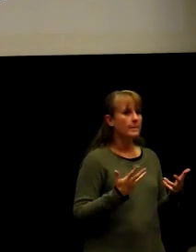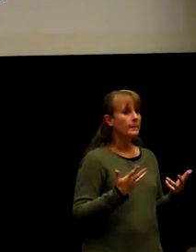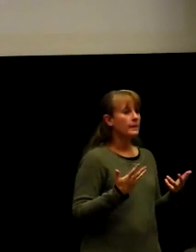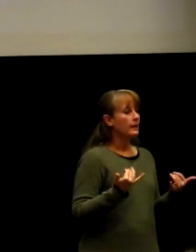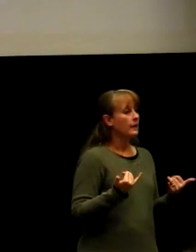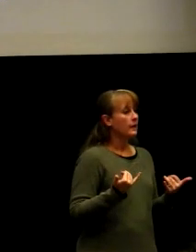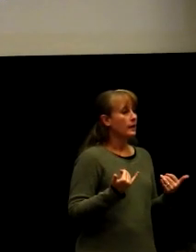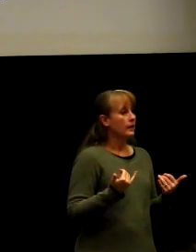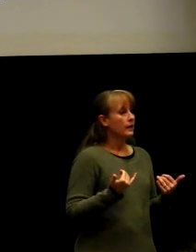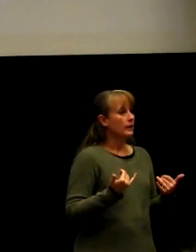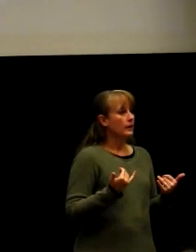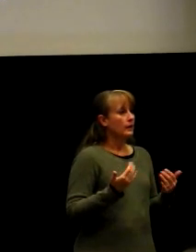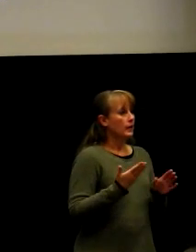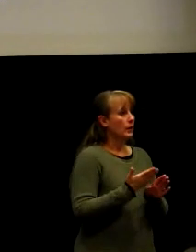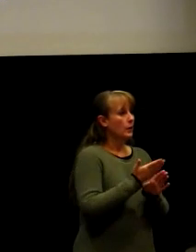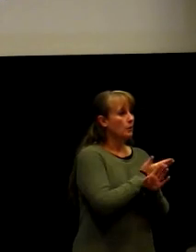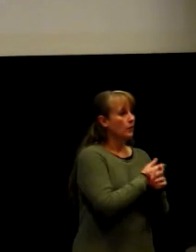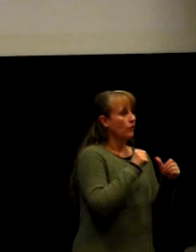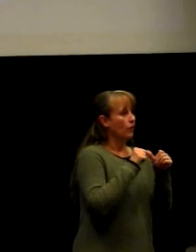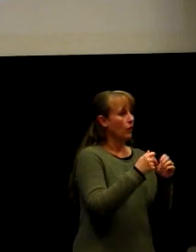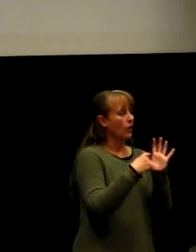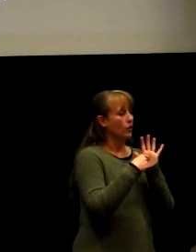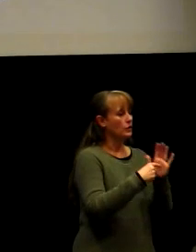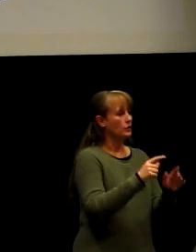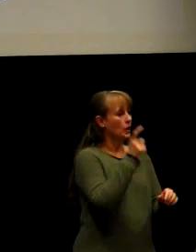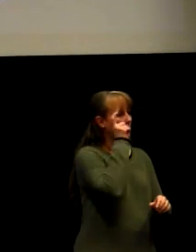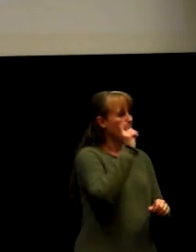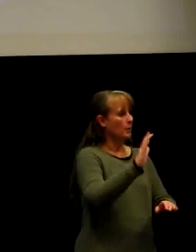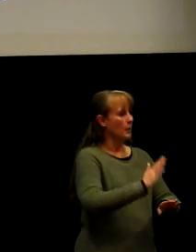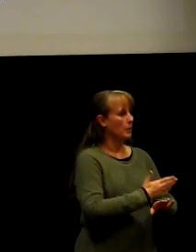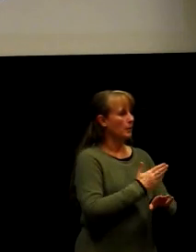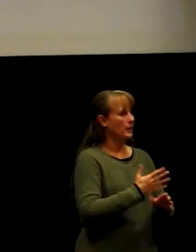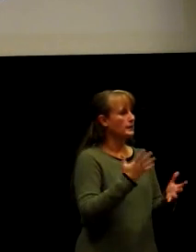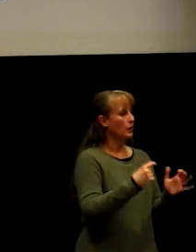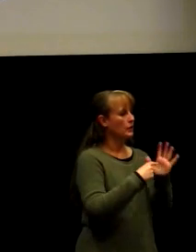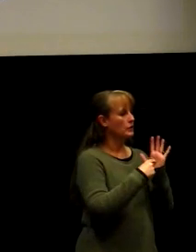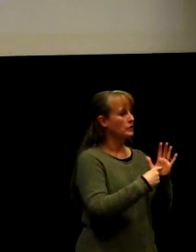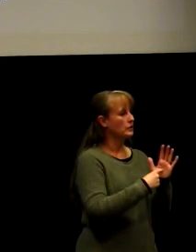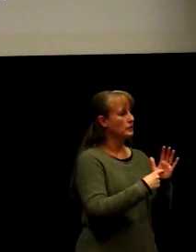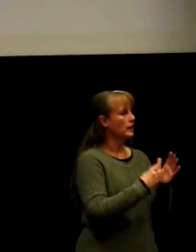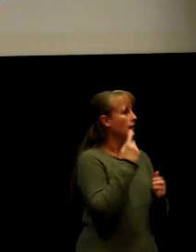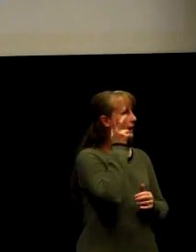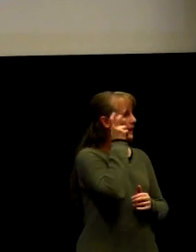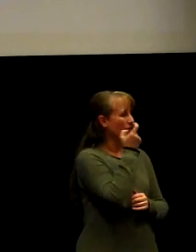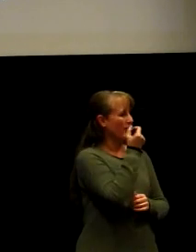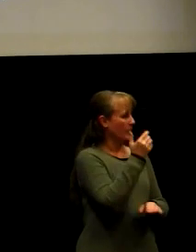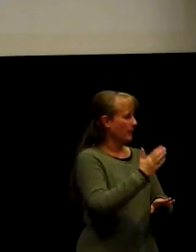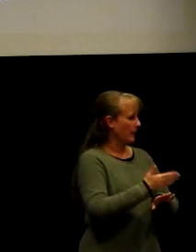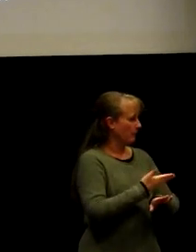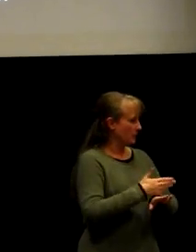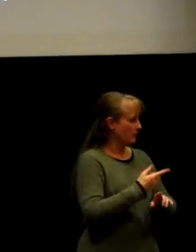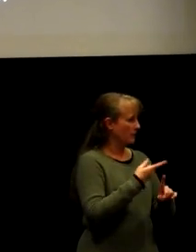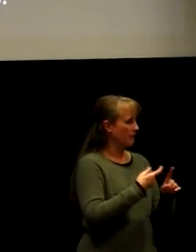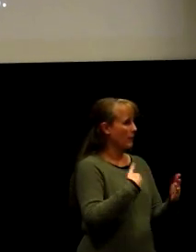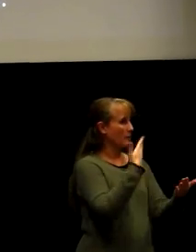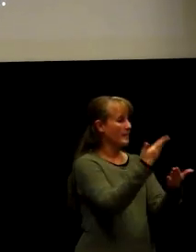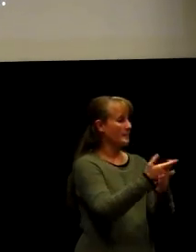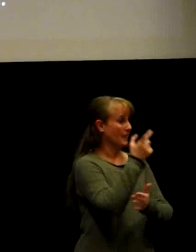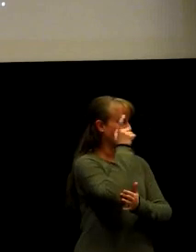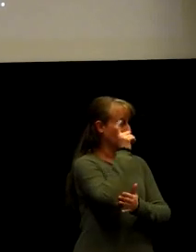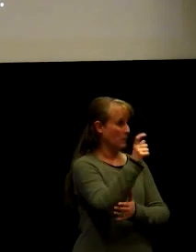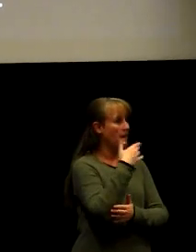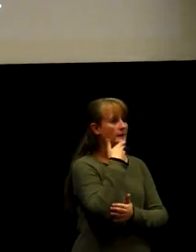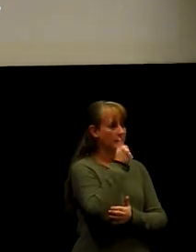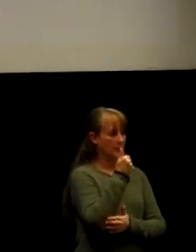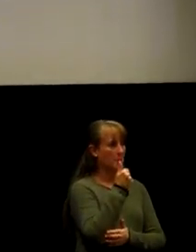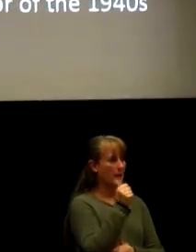Before we move on to the moon bus, I just wanted to play a little bit from Destination Moon, because this is the best lunarscape that we have in science